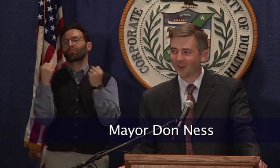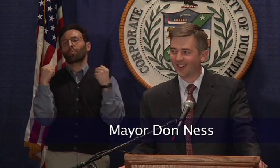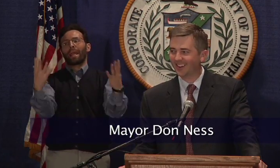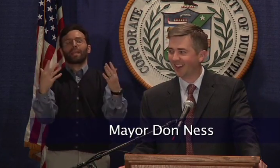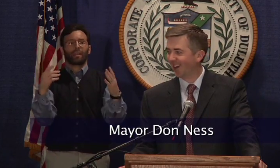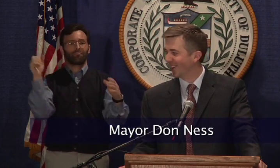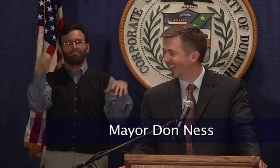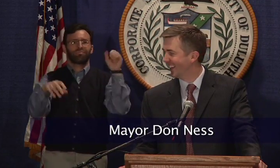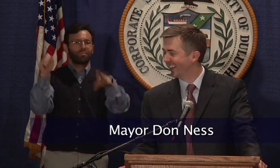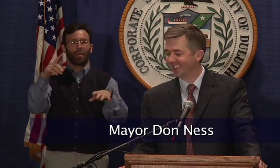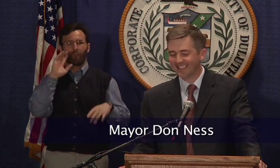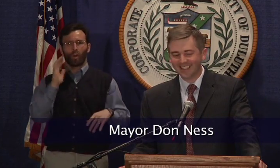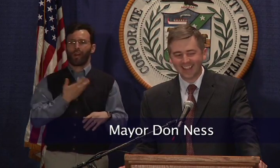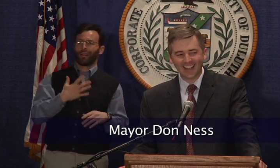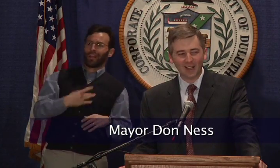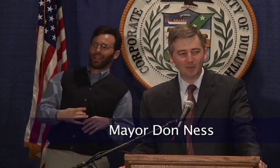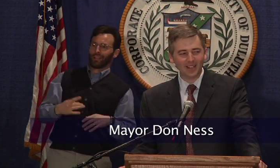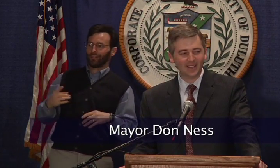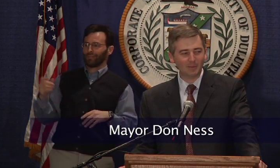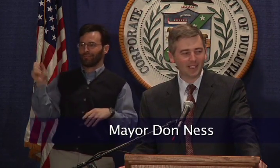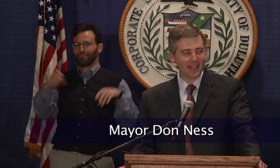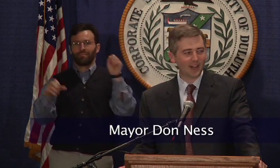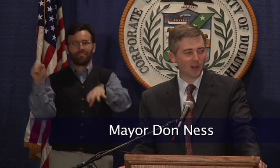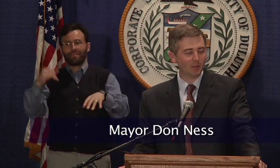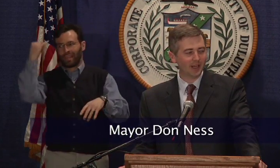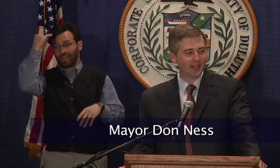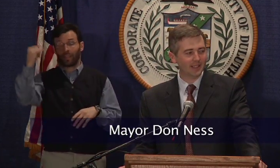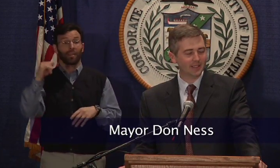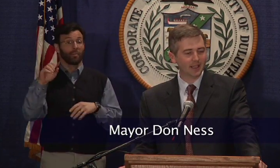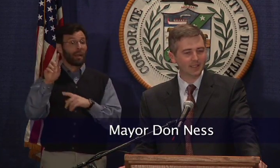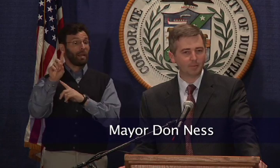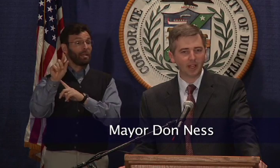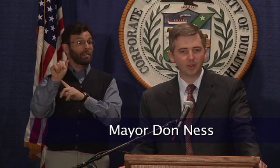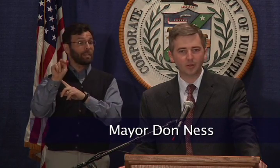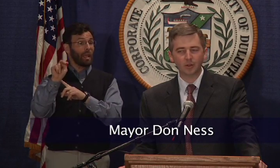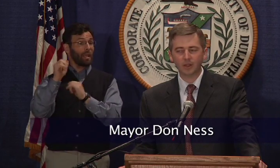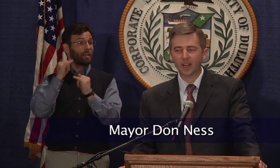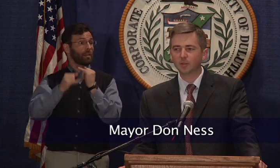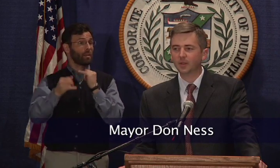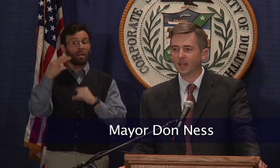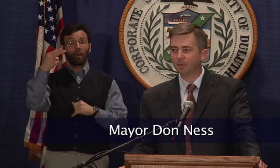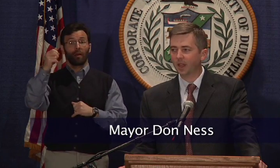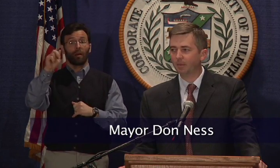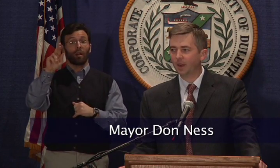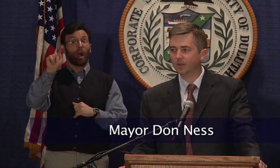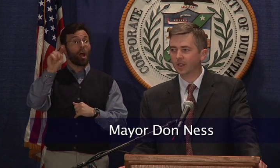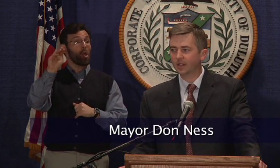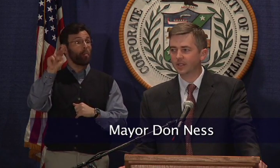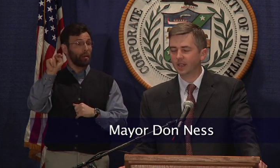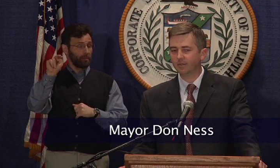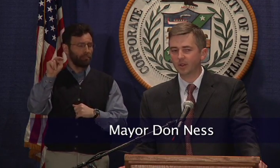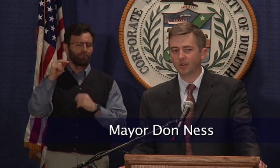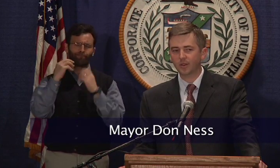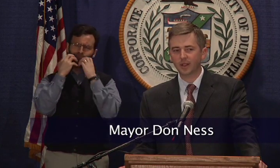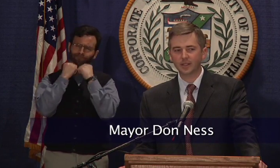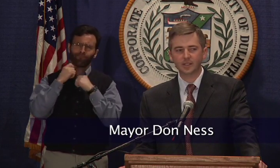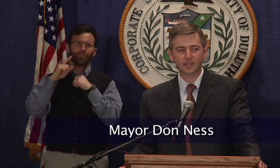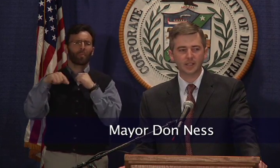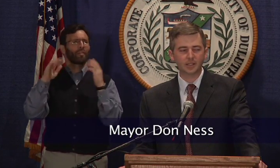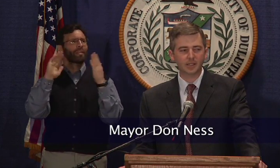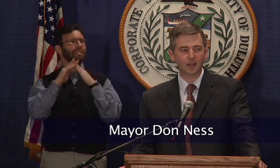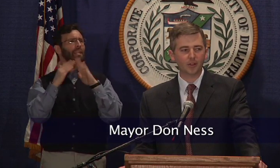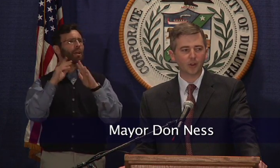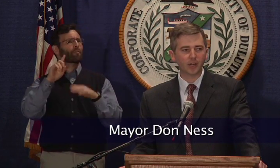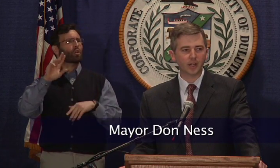for our liking. But Dan Hartman is somebody who cares deeply about the city of Duluth. This